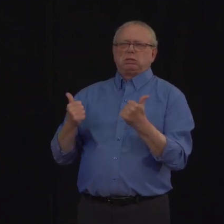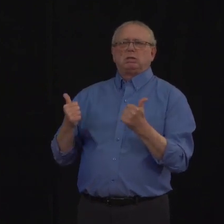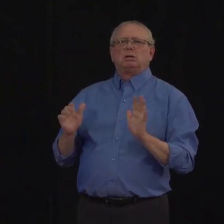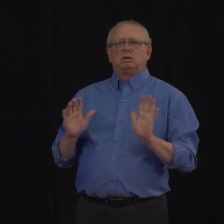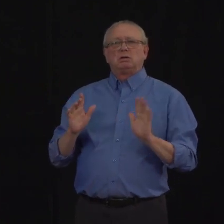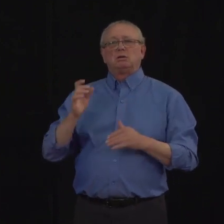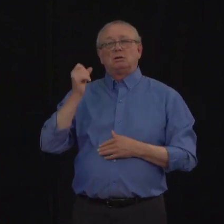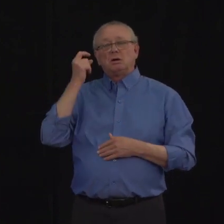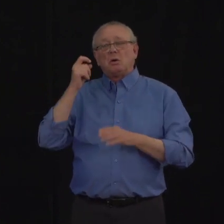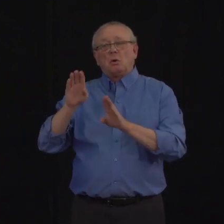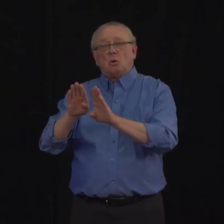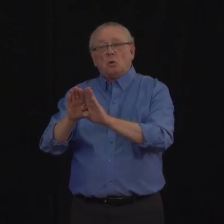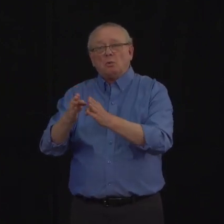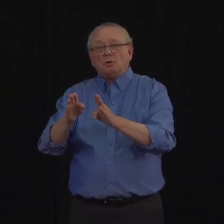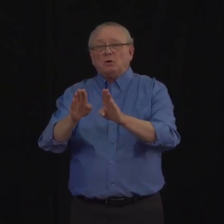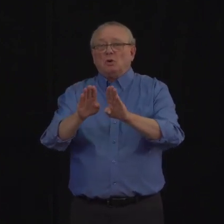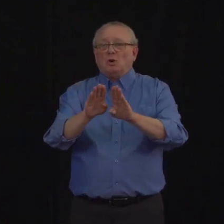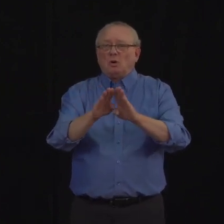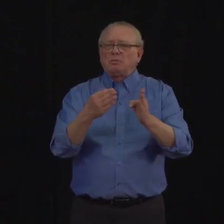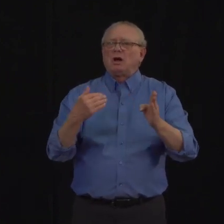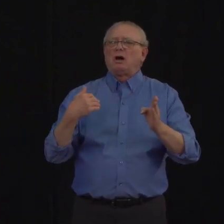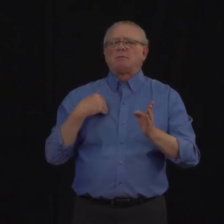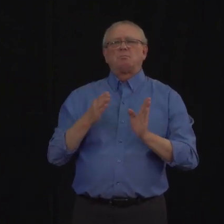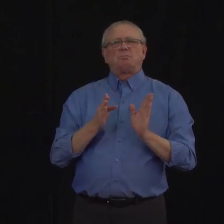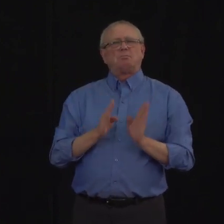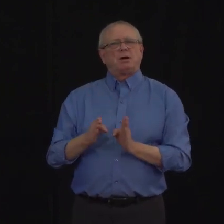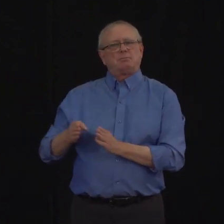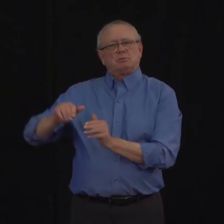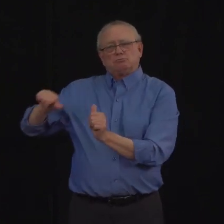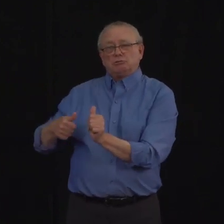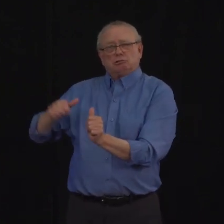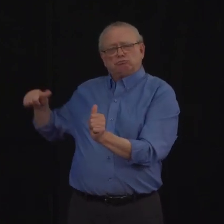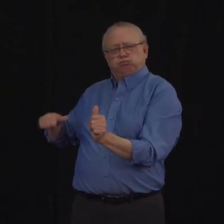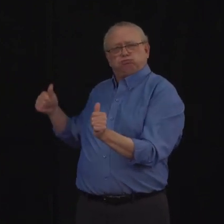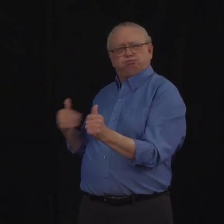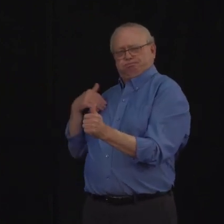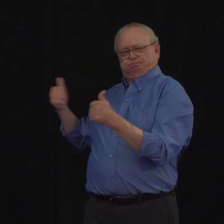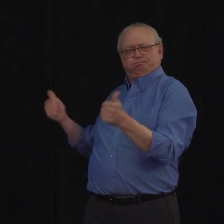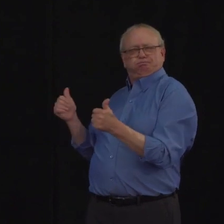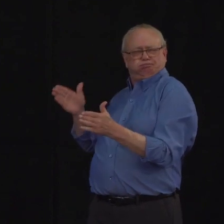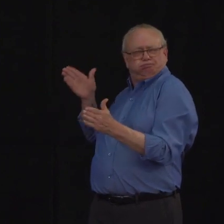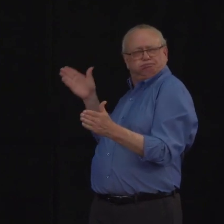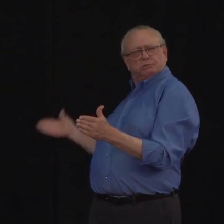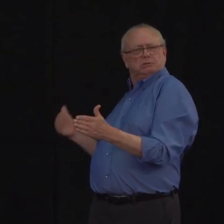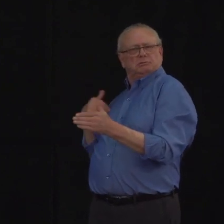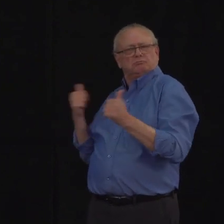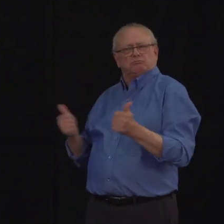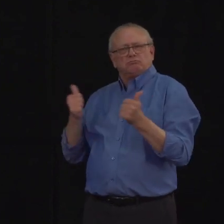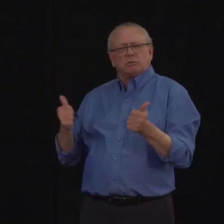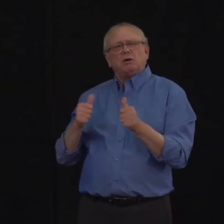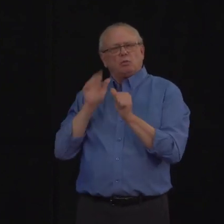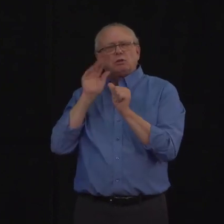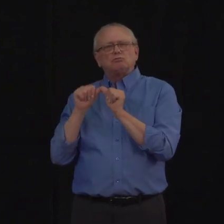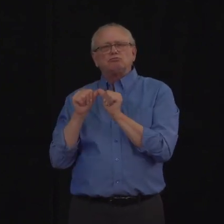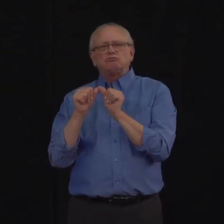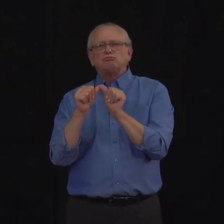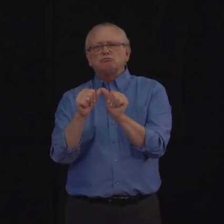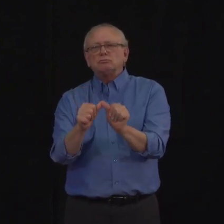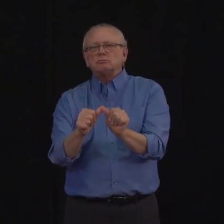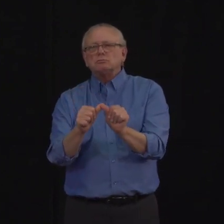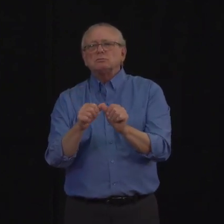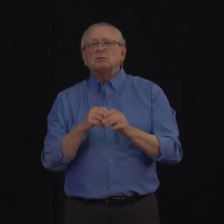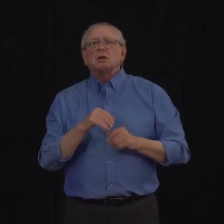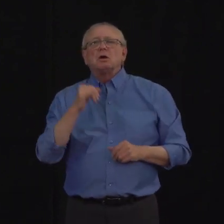have a long-term plan. That said, this approach will be flexible. If there is an emergency short-term